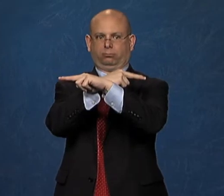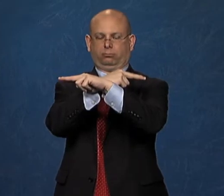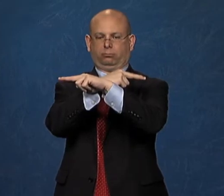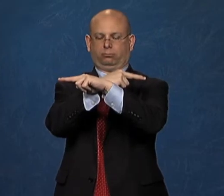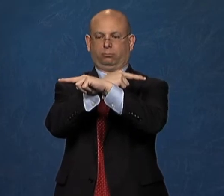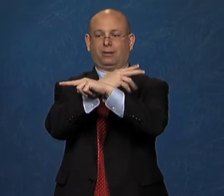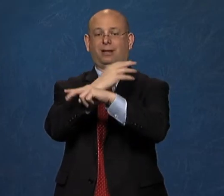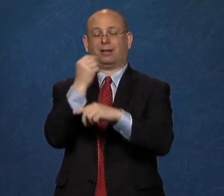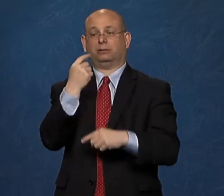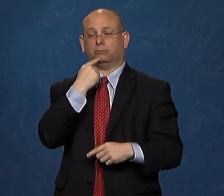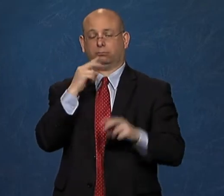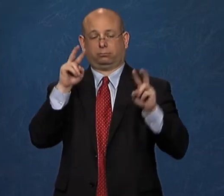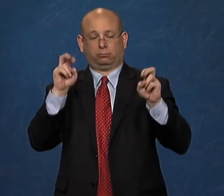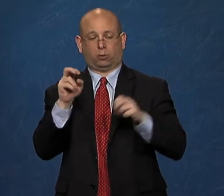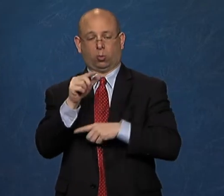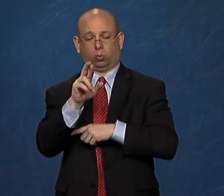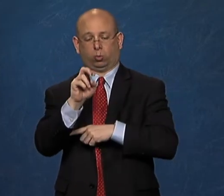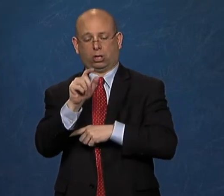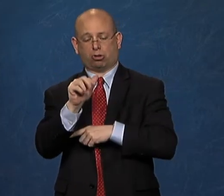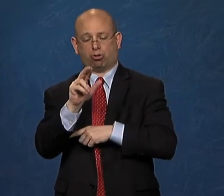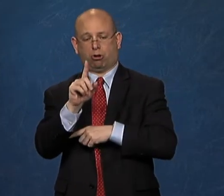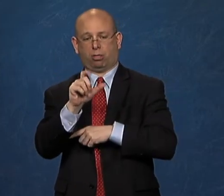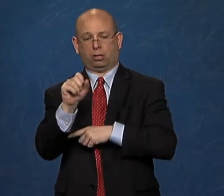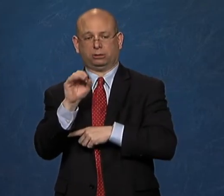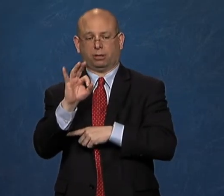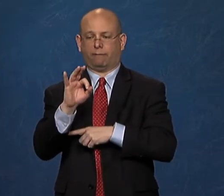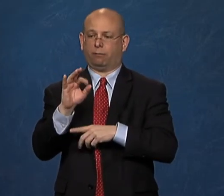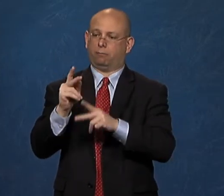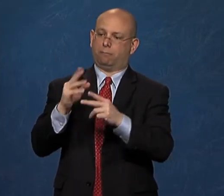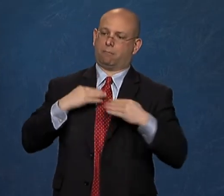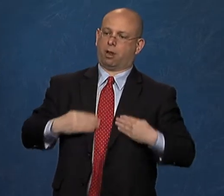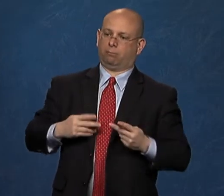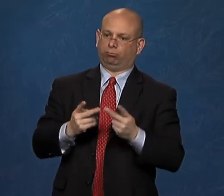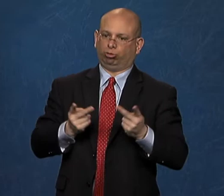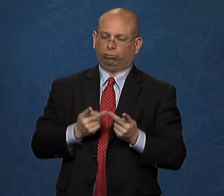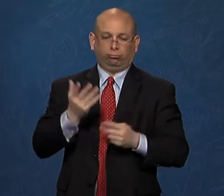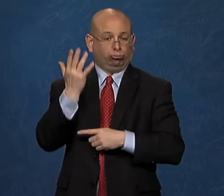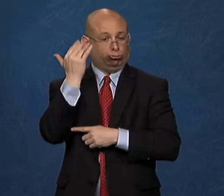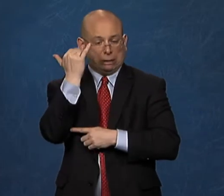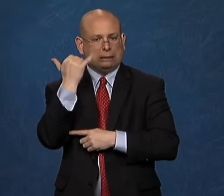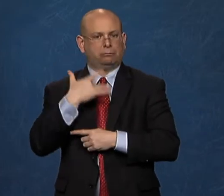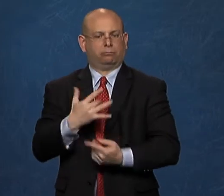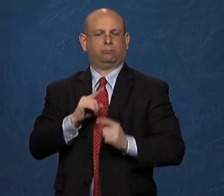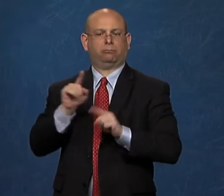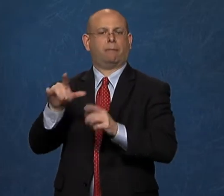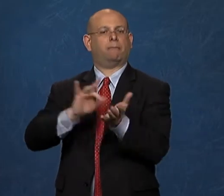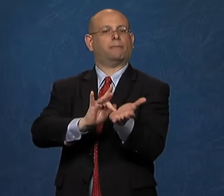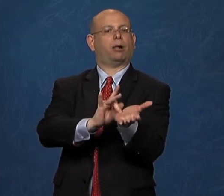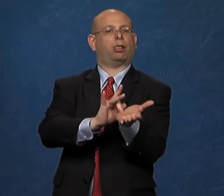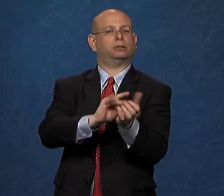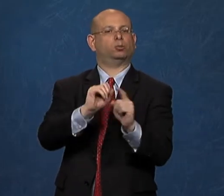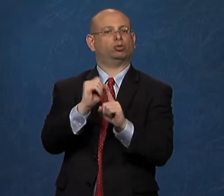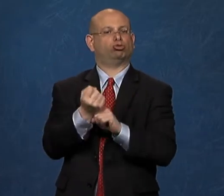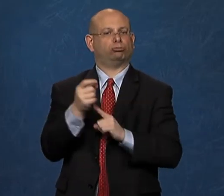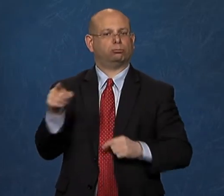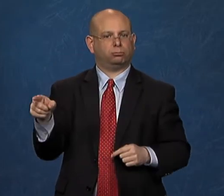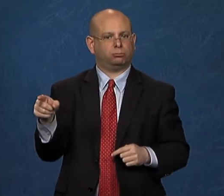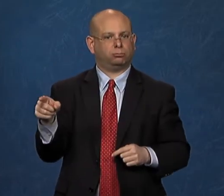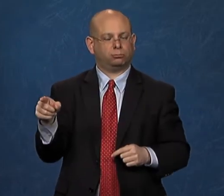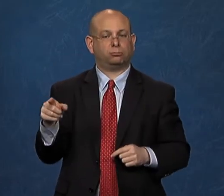and fingers. So clear communication is assured through both channels. And this is regardless of the individual's body position. And this is